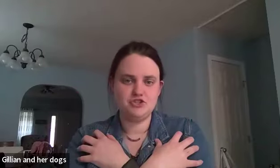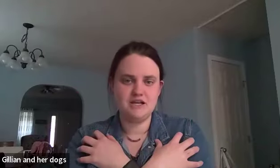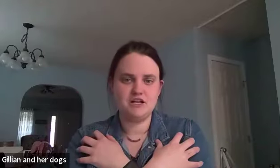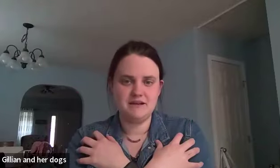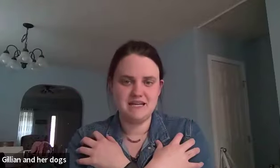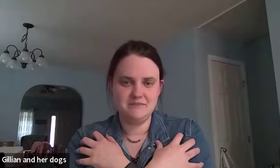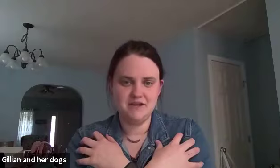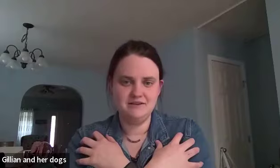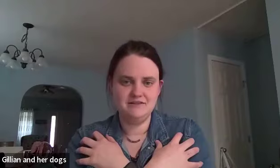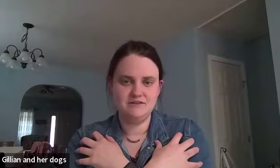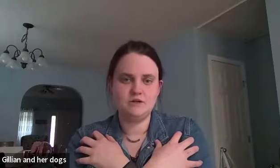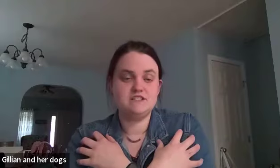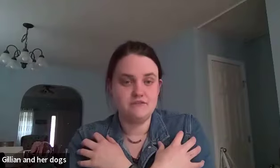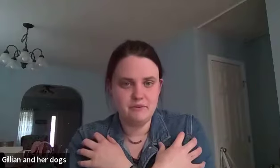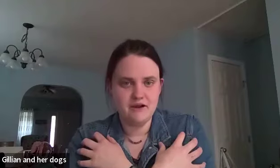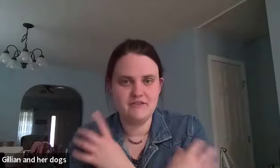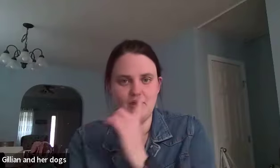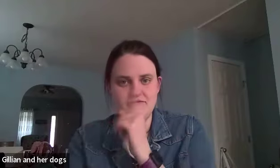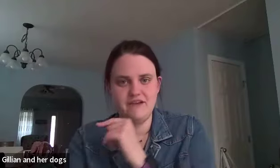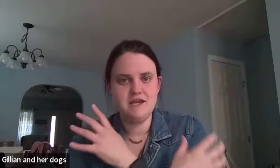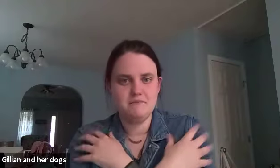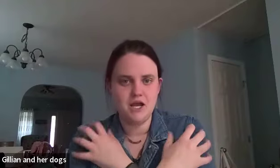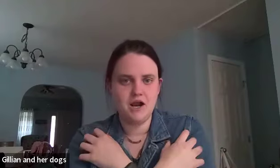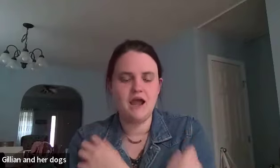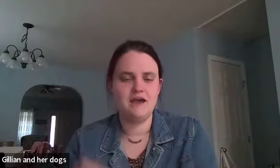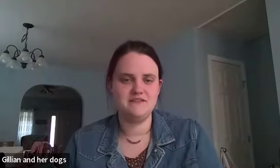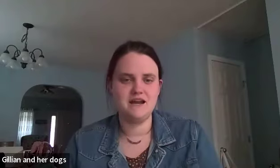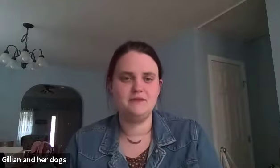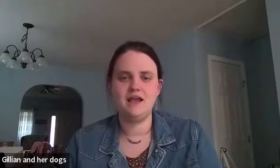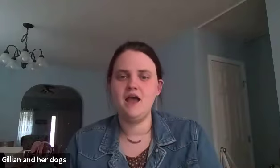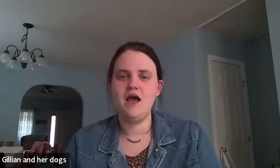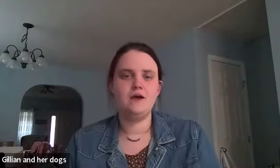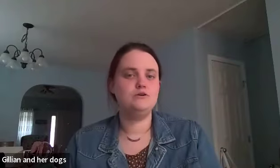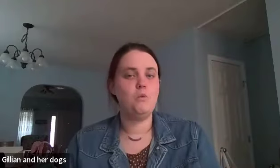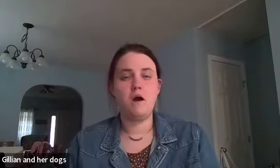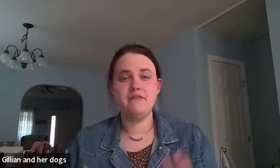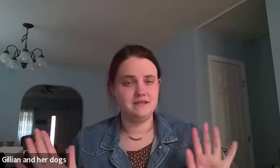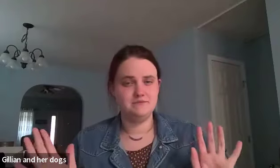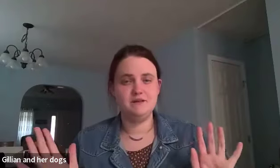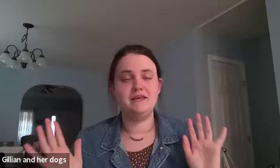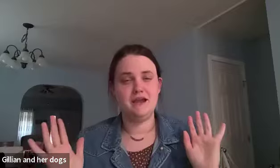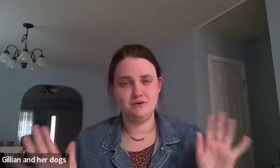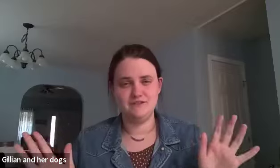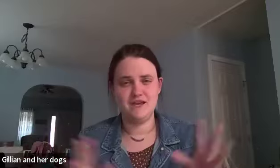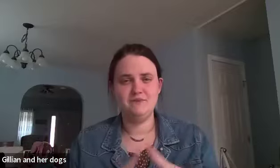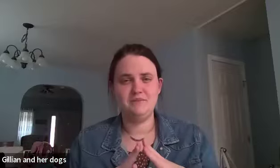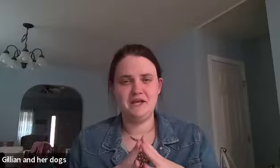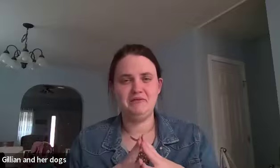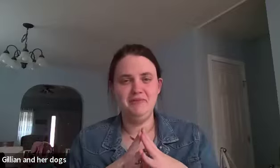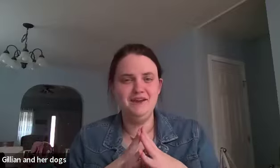they're trying to talk about a teddy bear or a stuffed bear and they go fake bear. I have seen that and I'm like, I don't know why that gets me. And I'm like, yeah, I know it's fake, but I'm like,